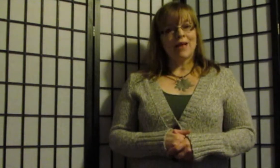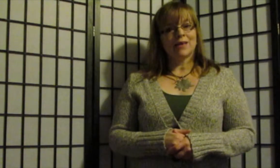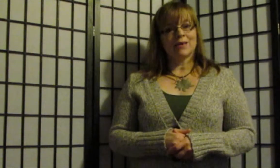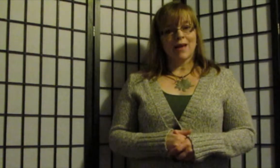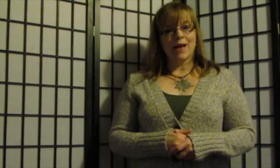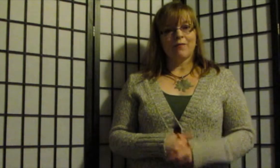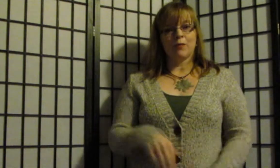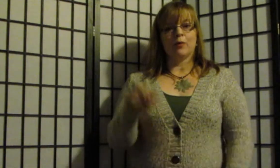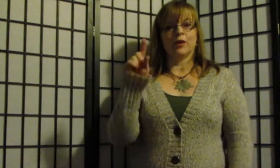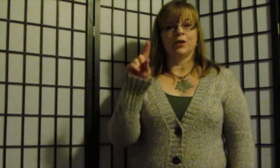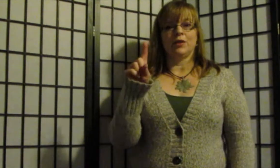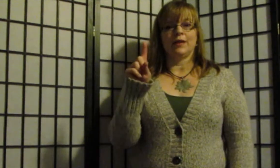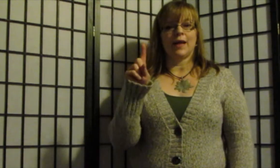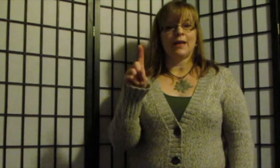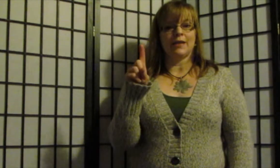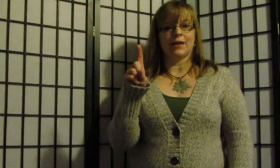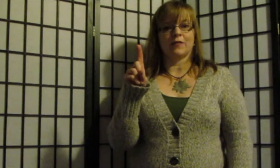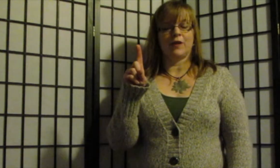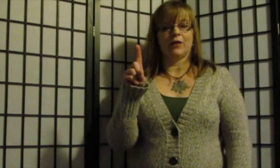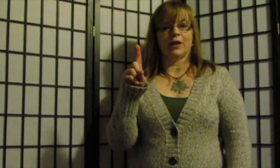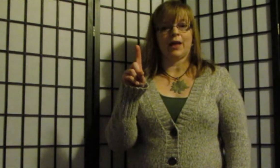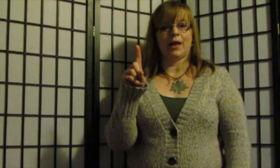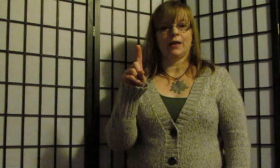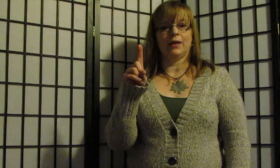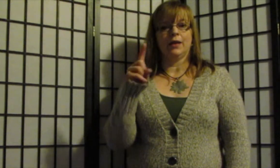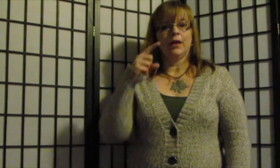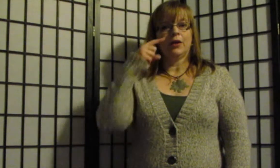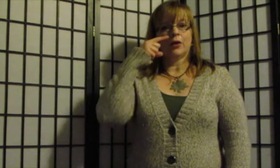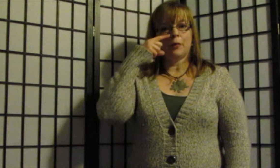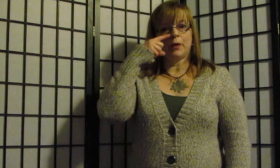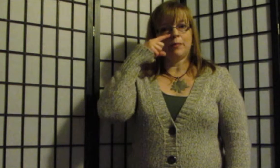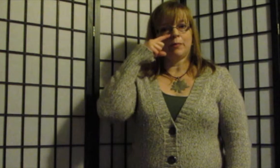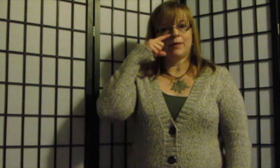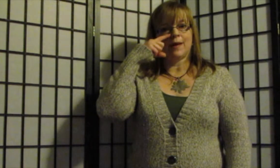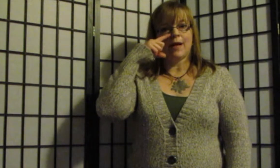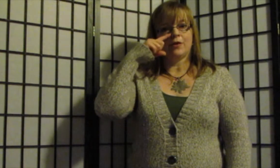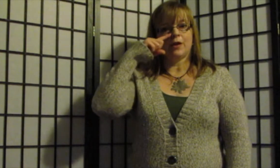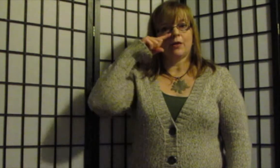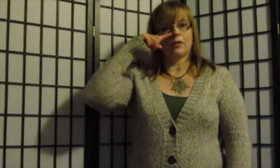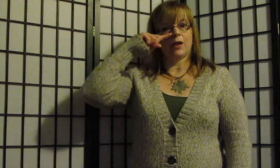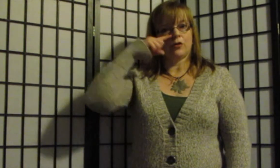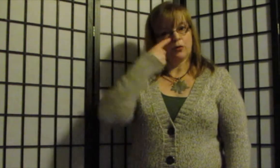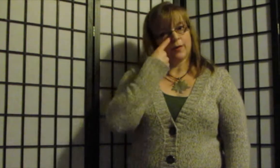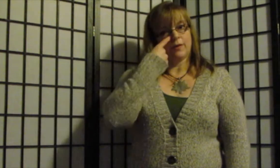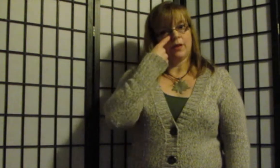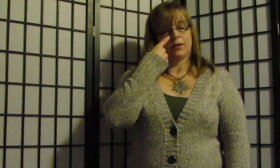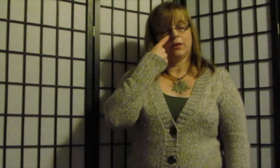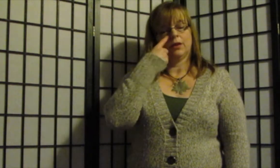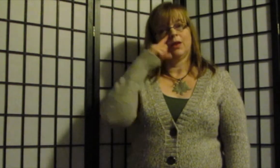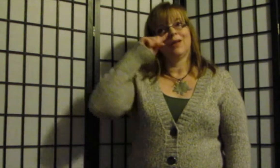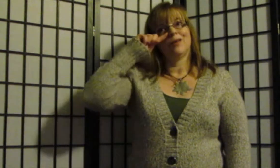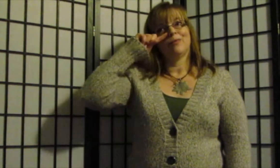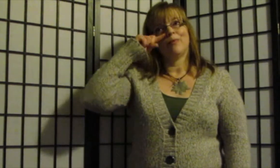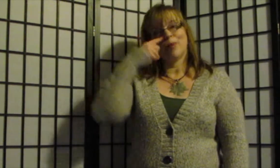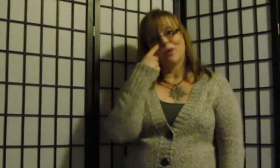the sign for bored, you need that index finger again. You're going to put it beside your nose and twist it.